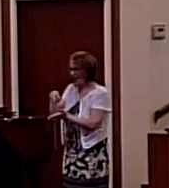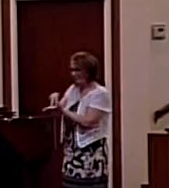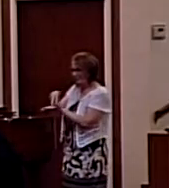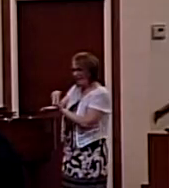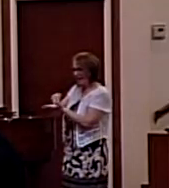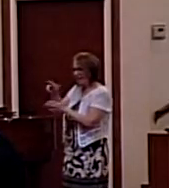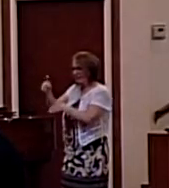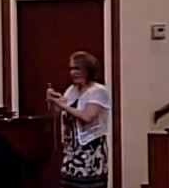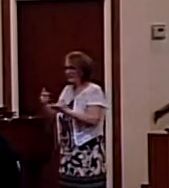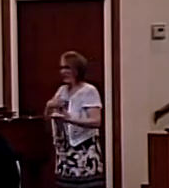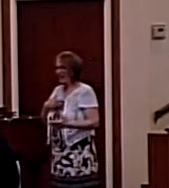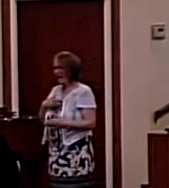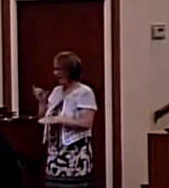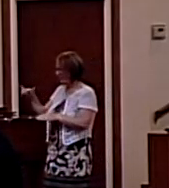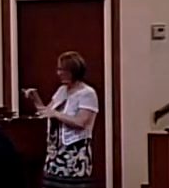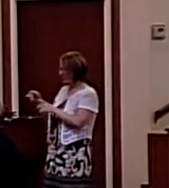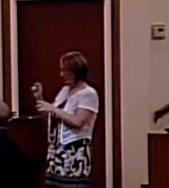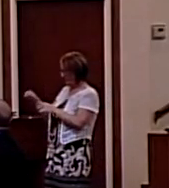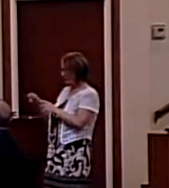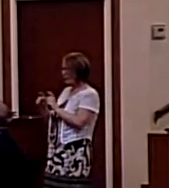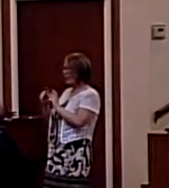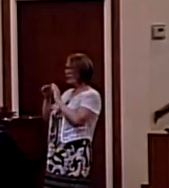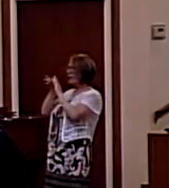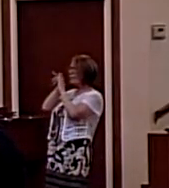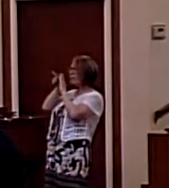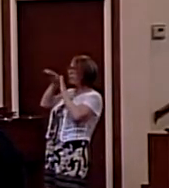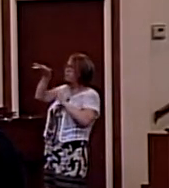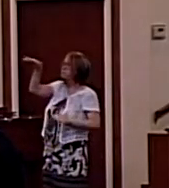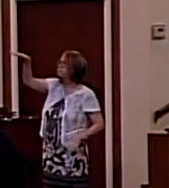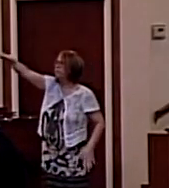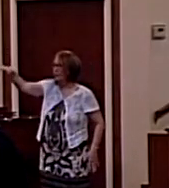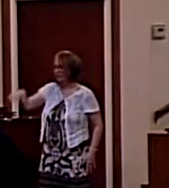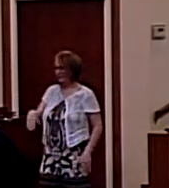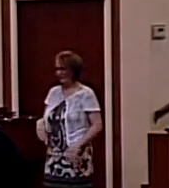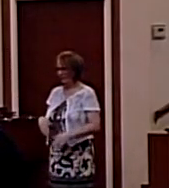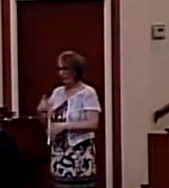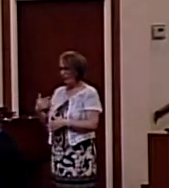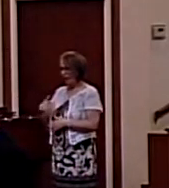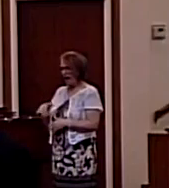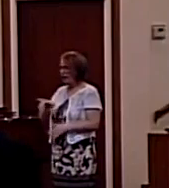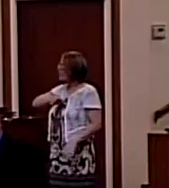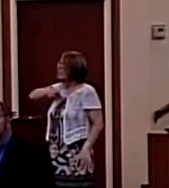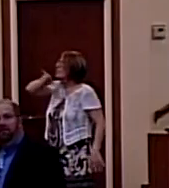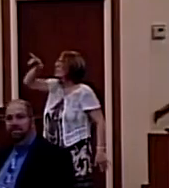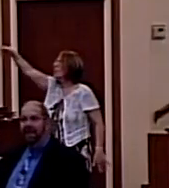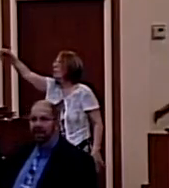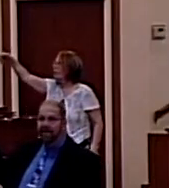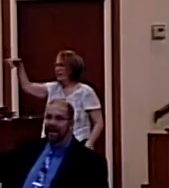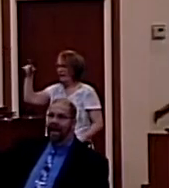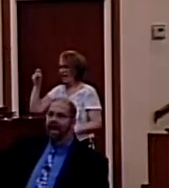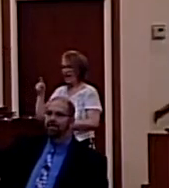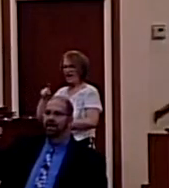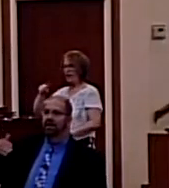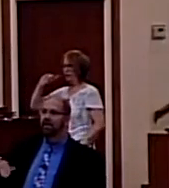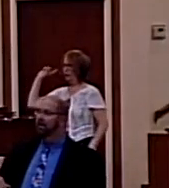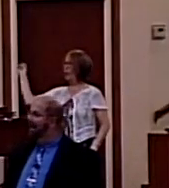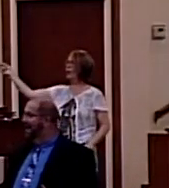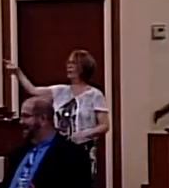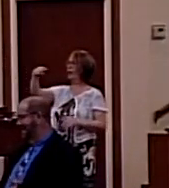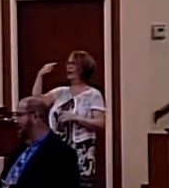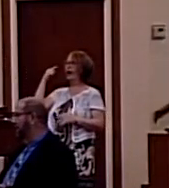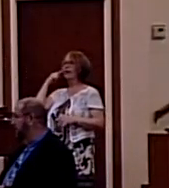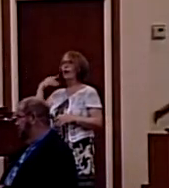next thing you know, I push for it to go. And baby, that dude took off. It took off, and then it was making a big lap, and I thought,